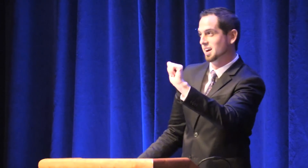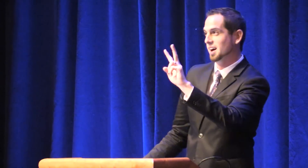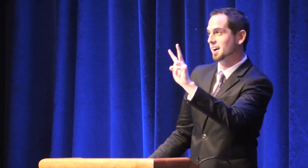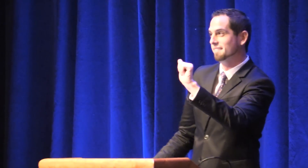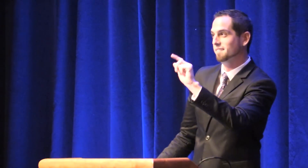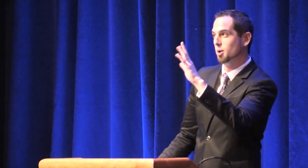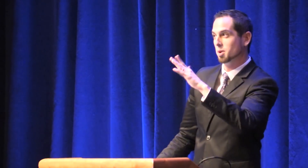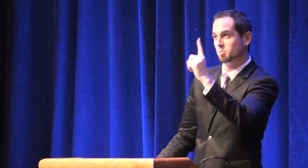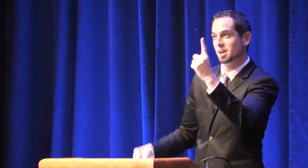be